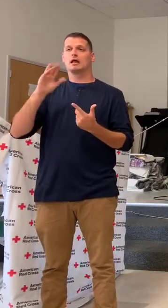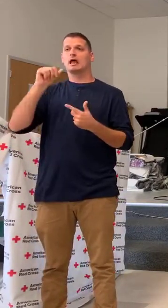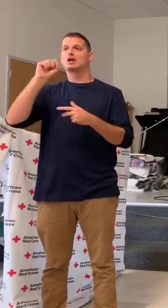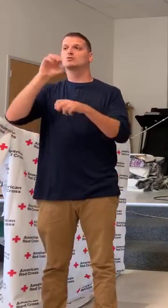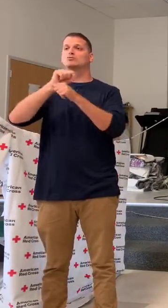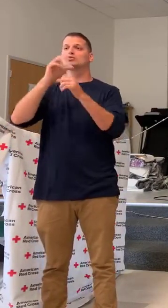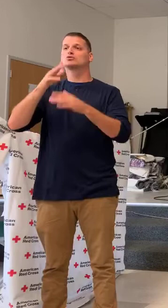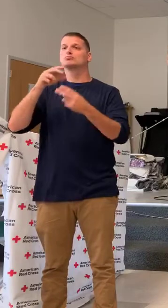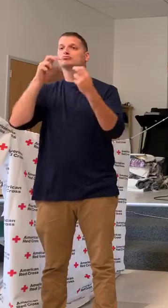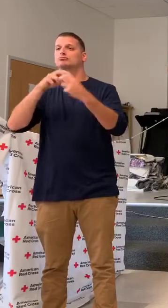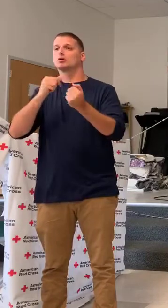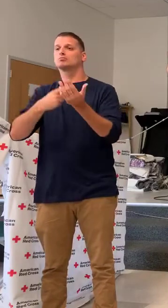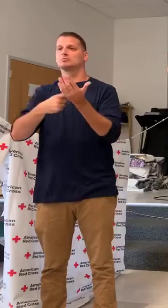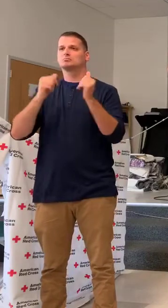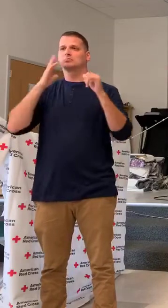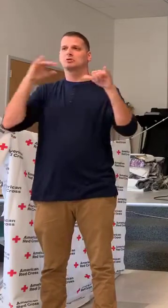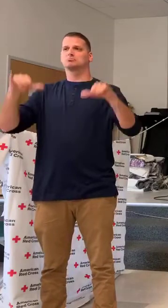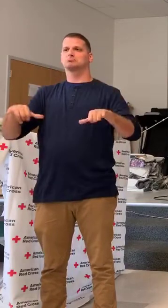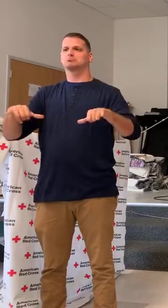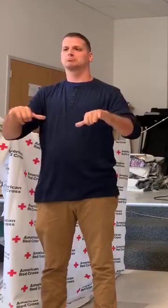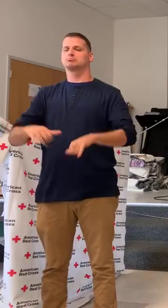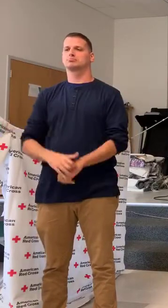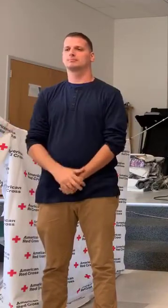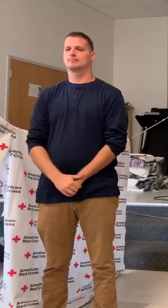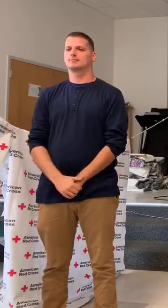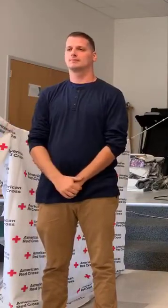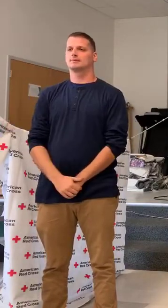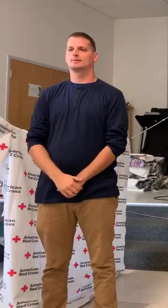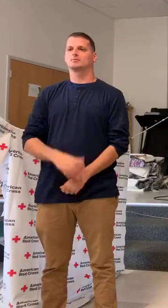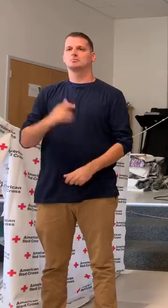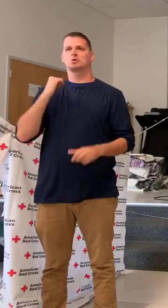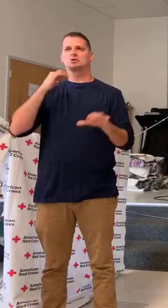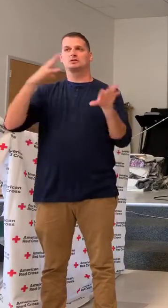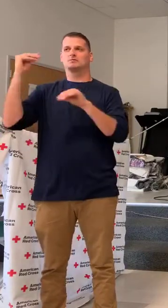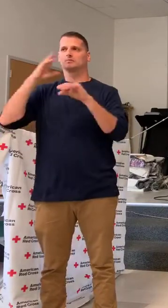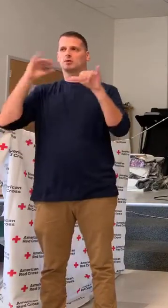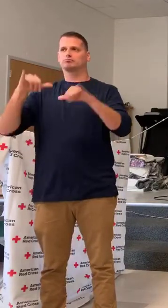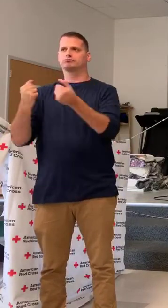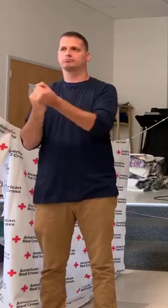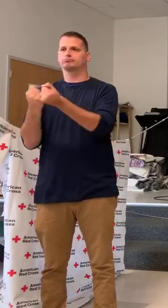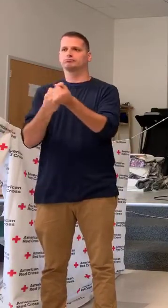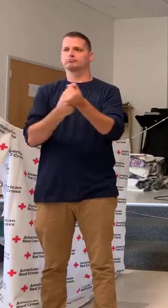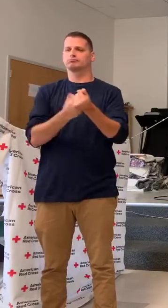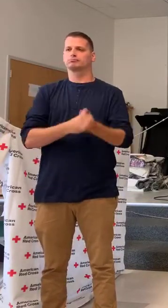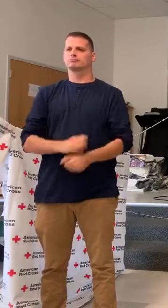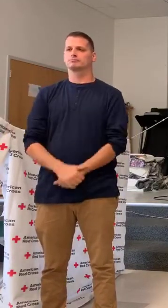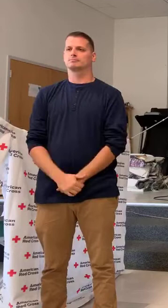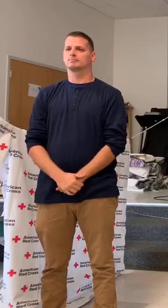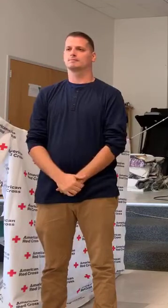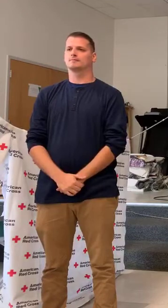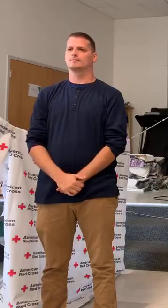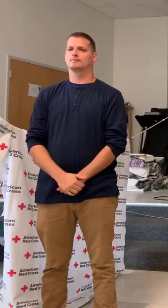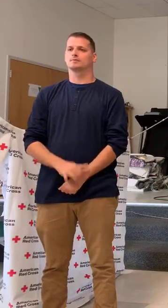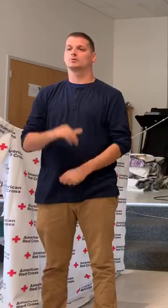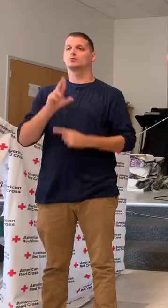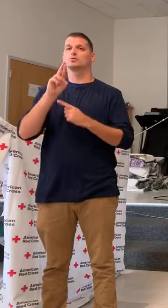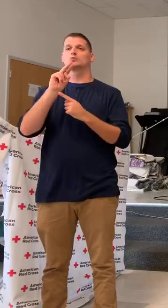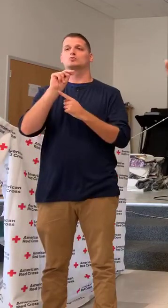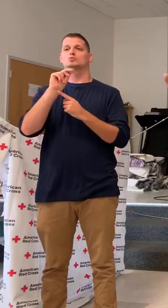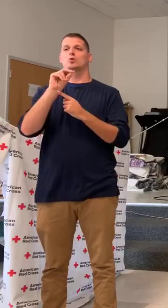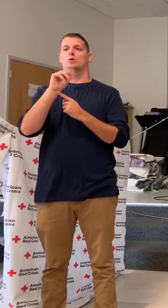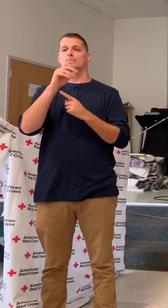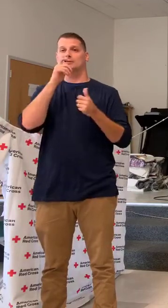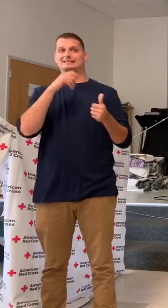just sort of, we always like to set you up for success in terms of our information flow. I believe in Incident Commander Norm McDonald sort of gave you the test